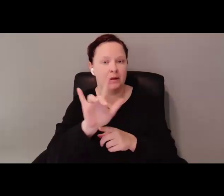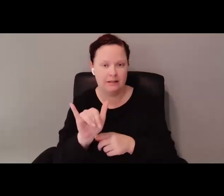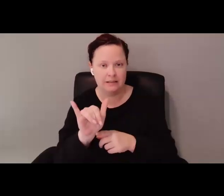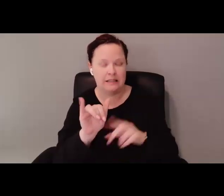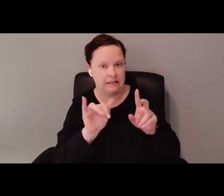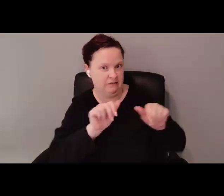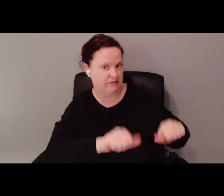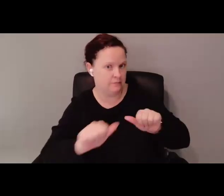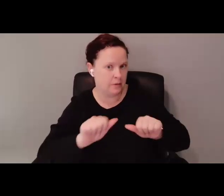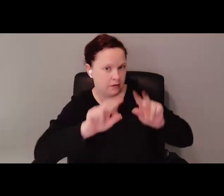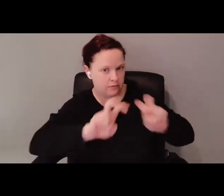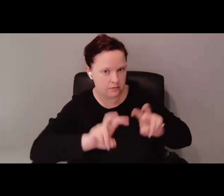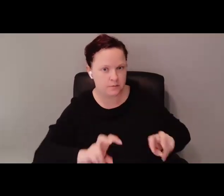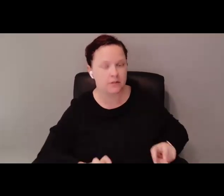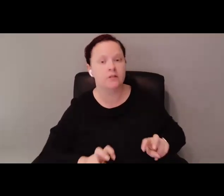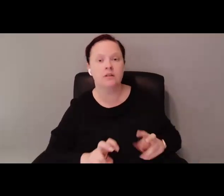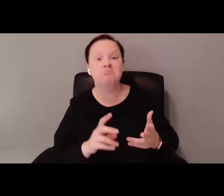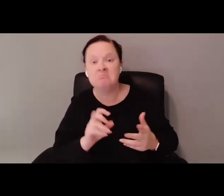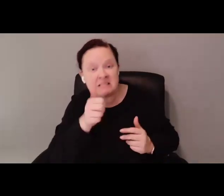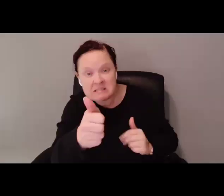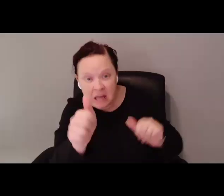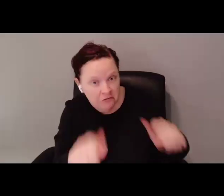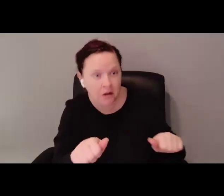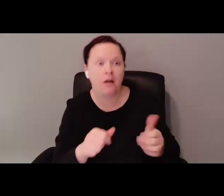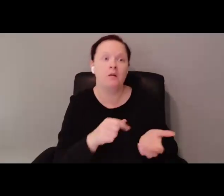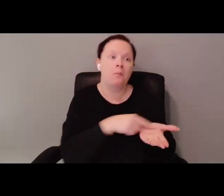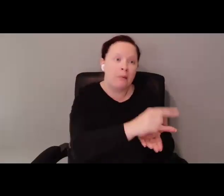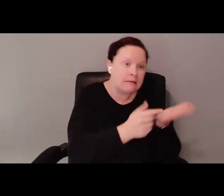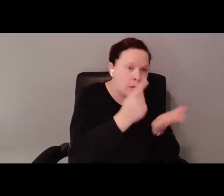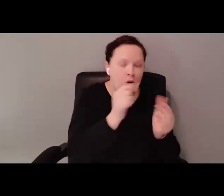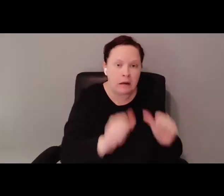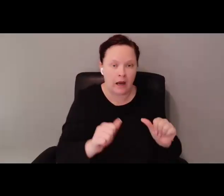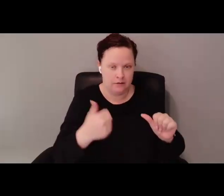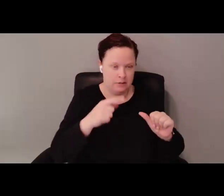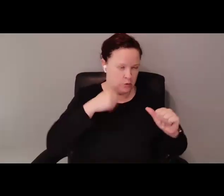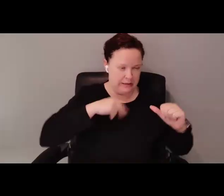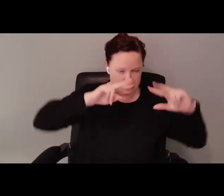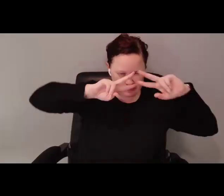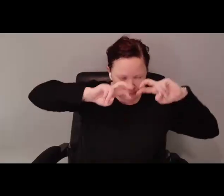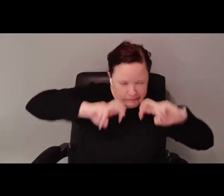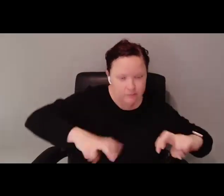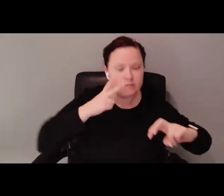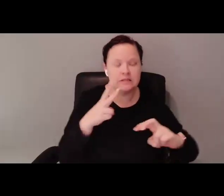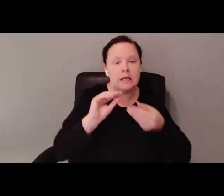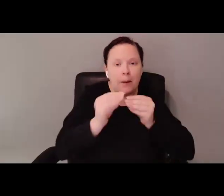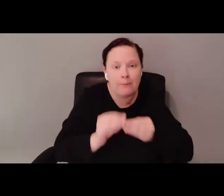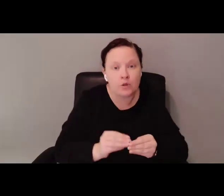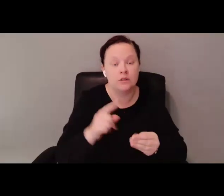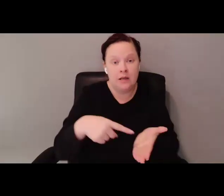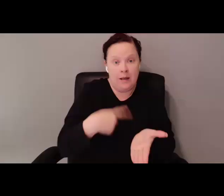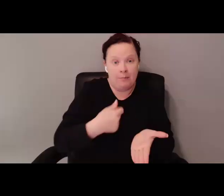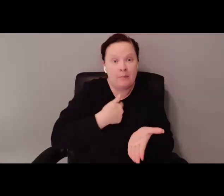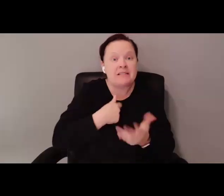So I just really recommend crunching the numbers. Am I paying myself at least